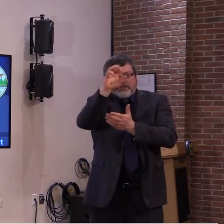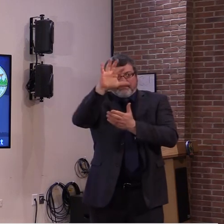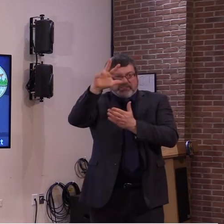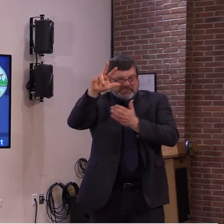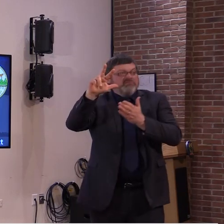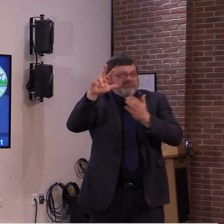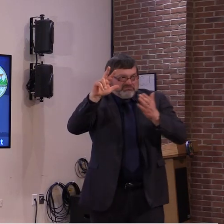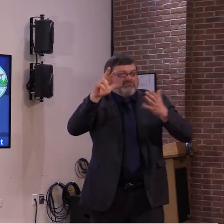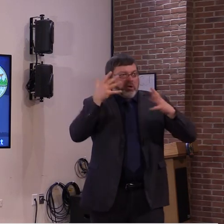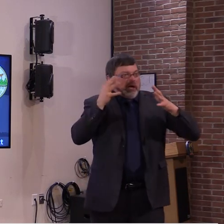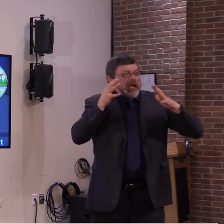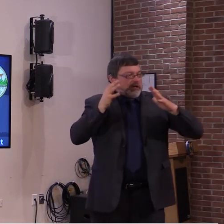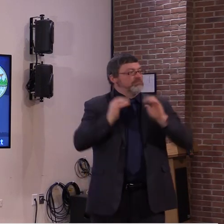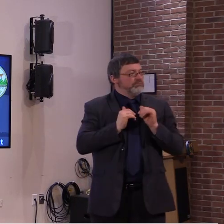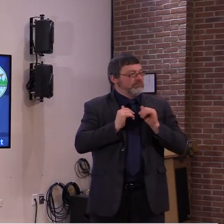workers.